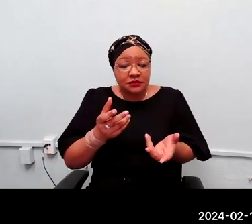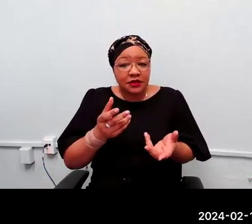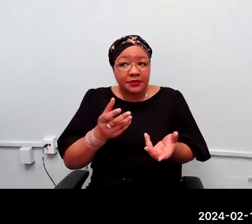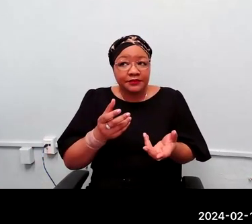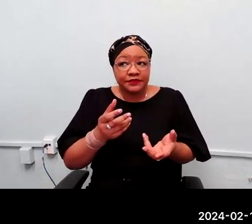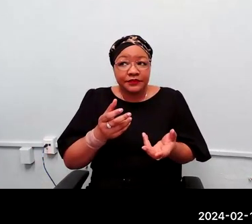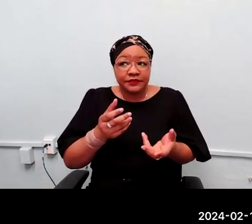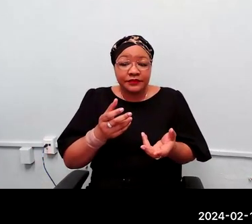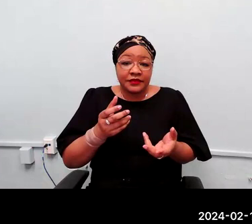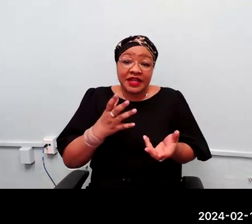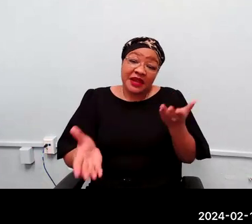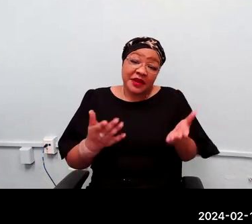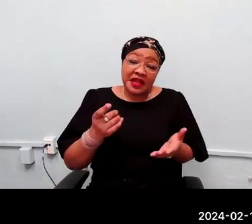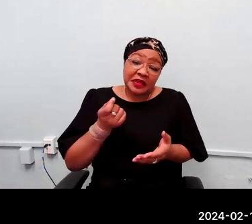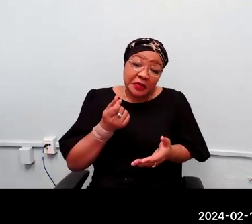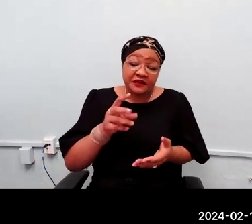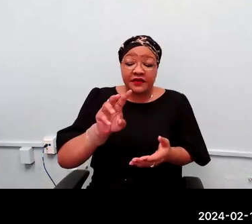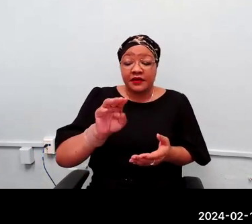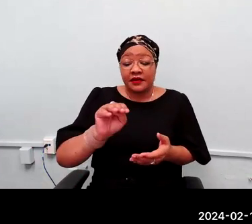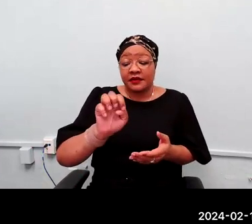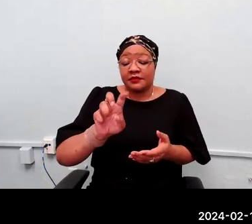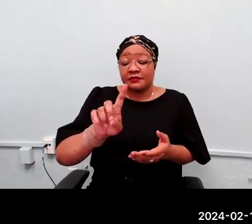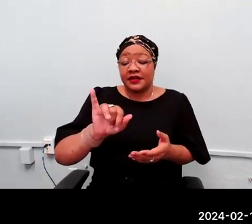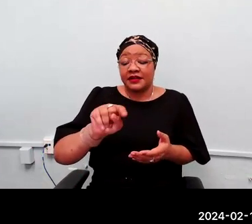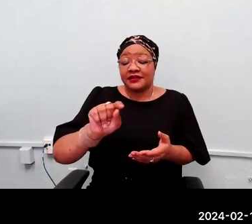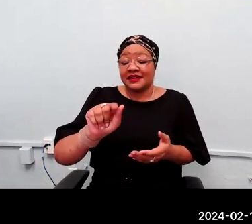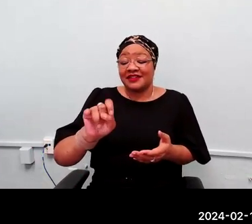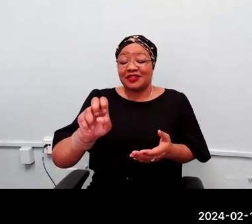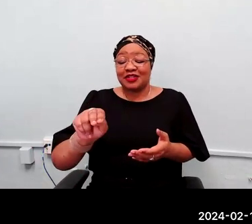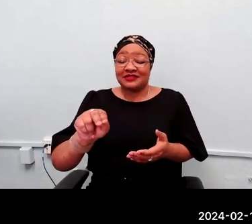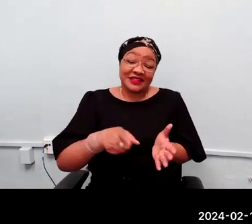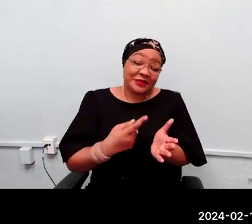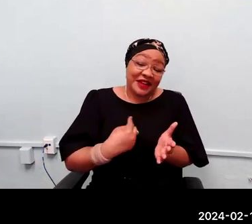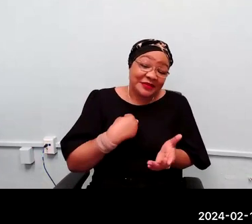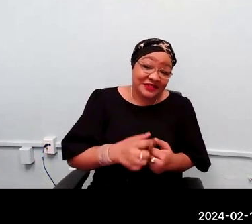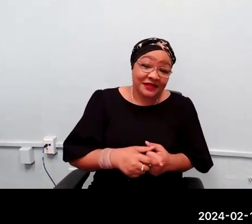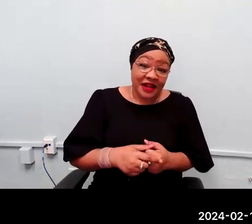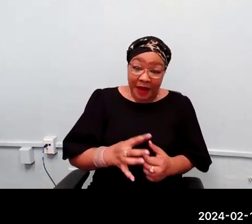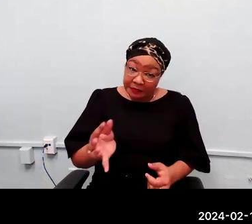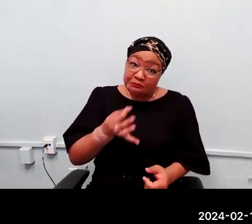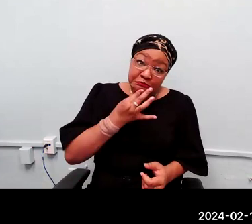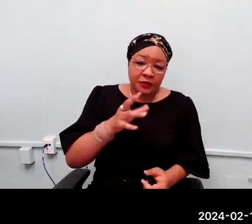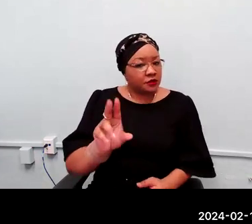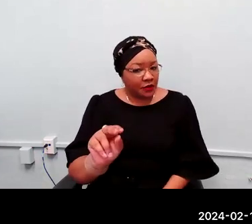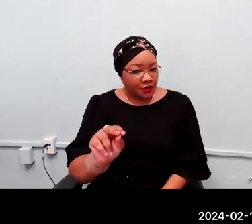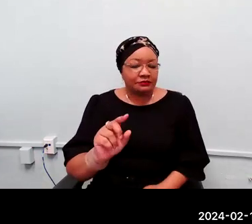little wannabe meditation practice and this and that, and I'm not very good at it, but I try. And